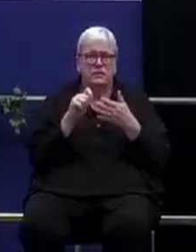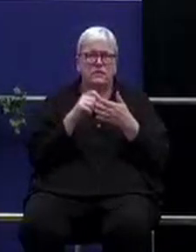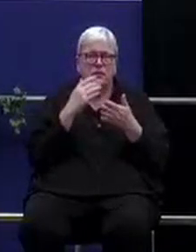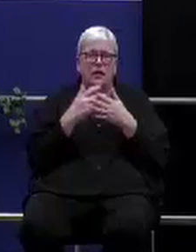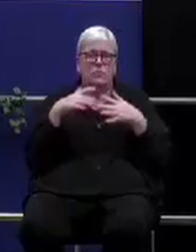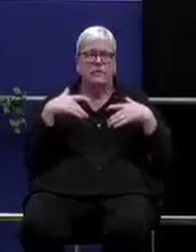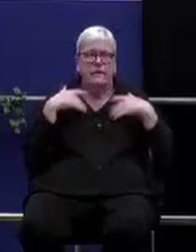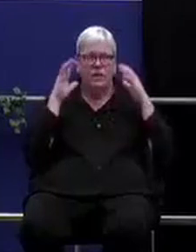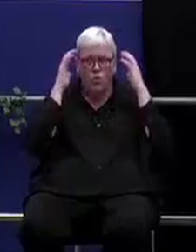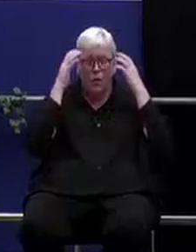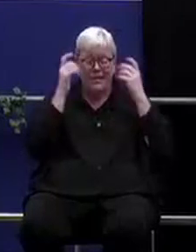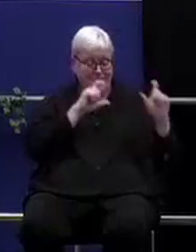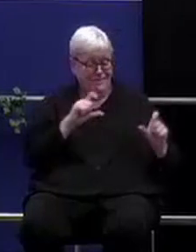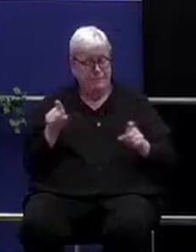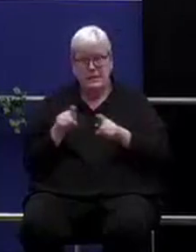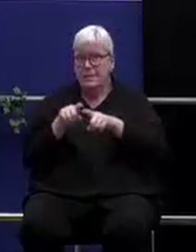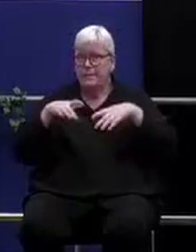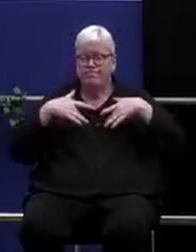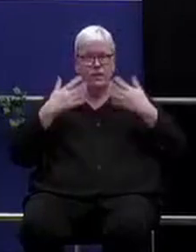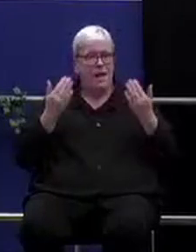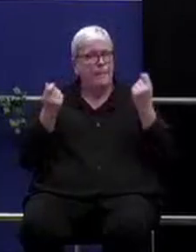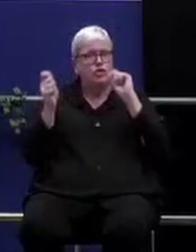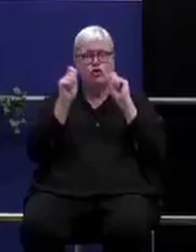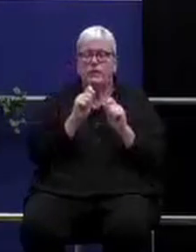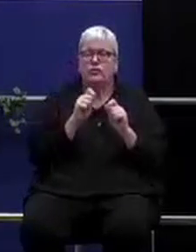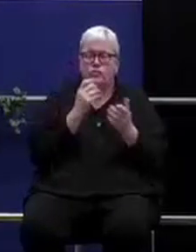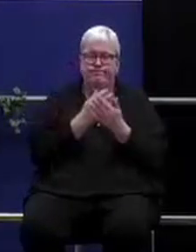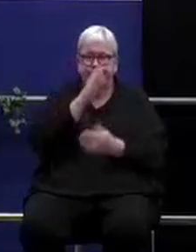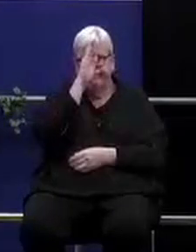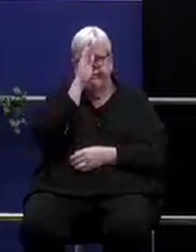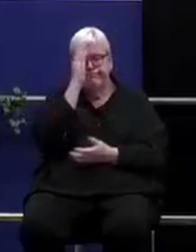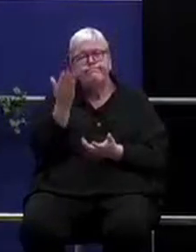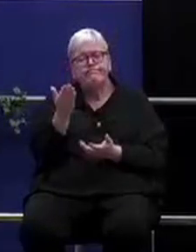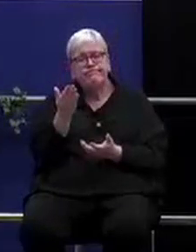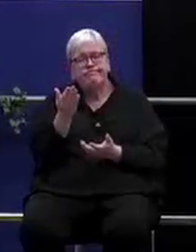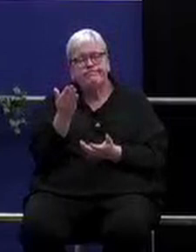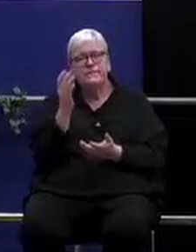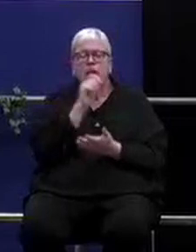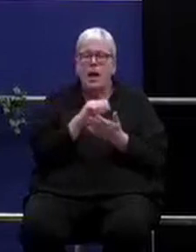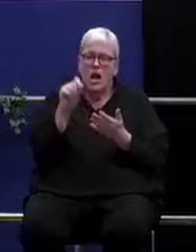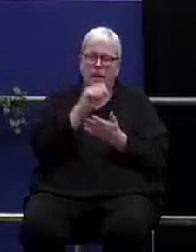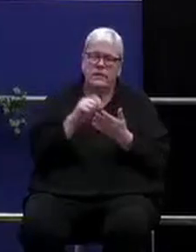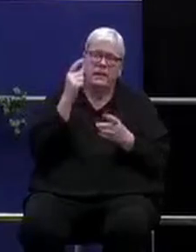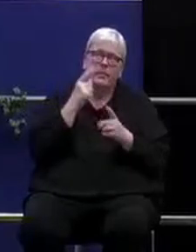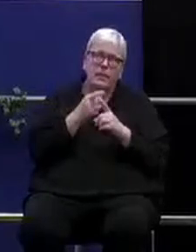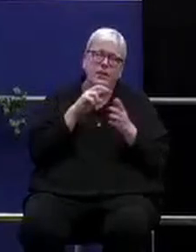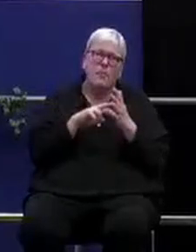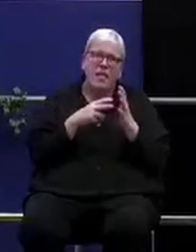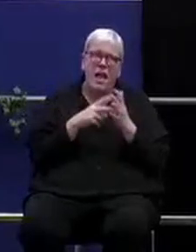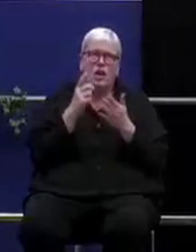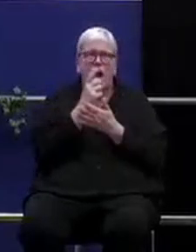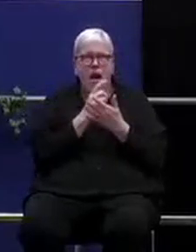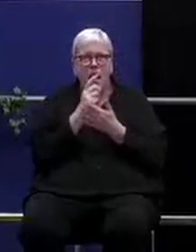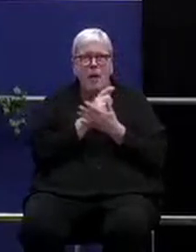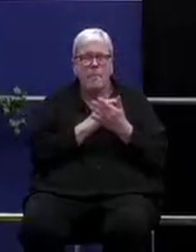and I continue to be very worried about climate change. But when I was writing it, my immediate concern was more about